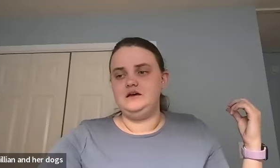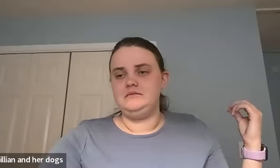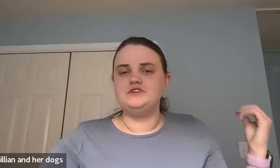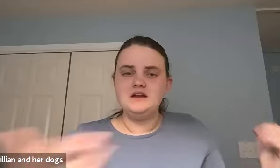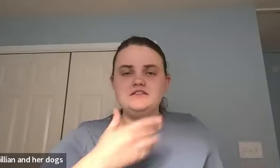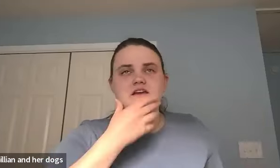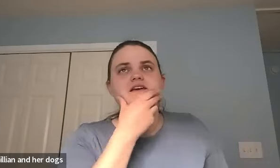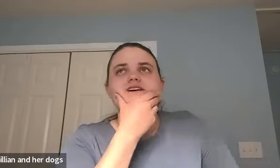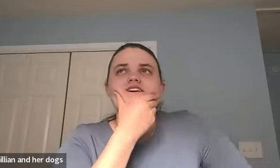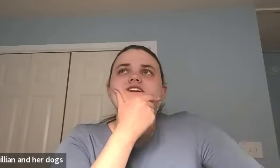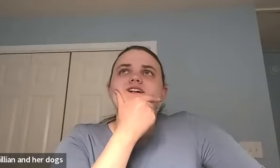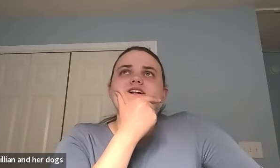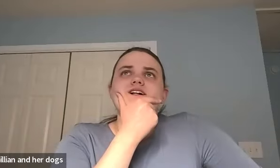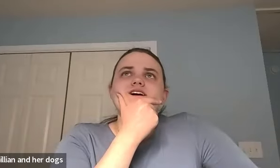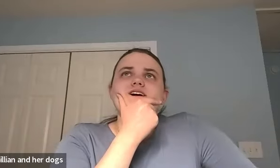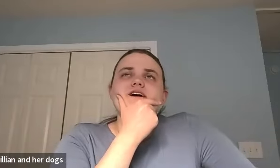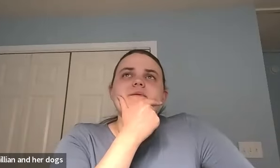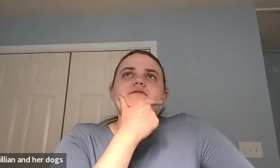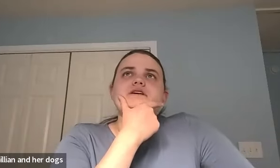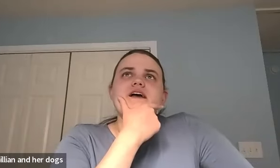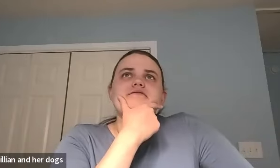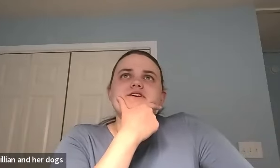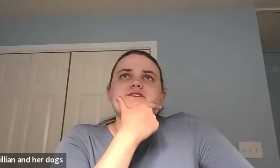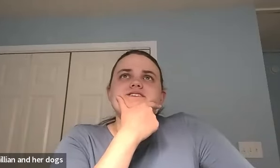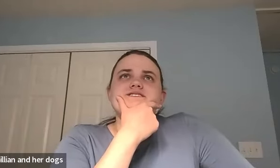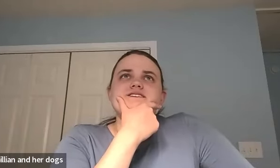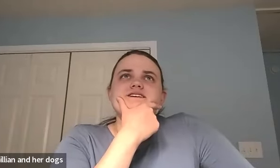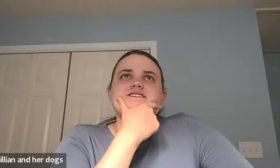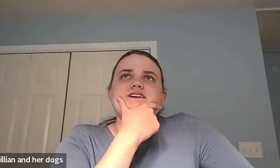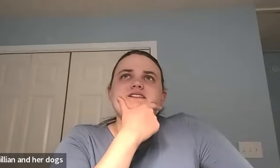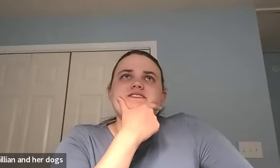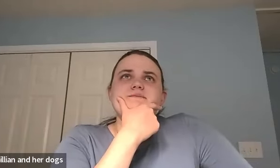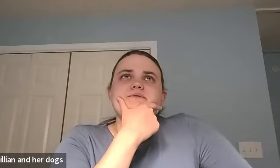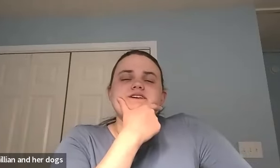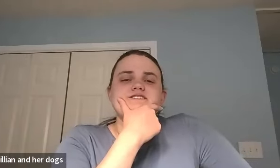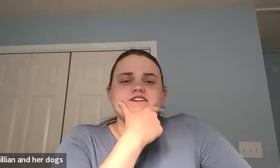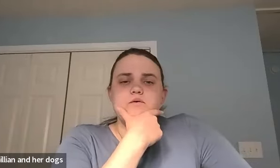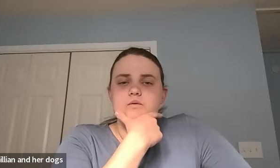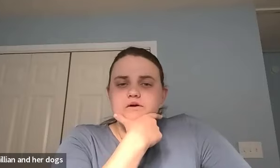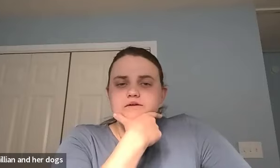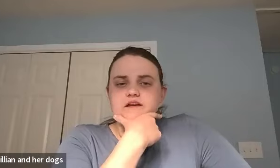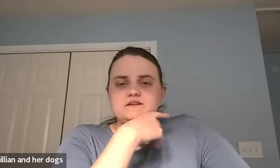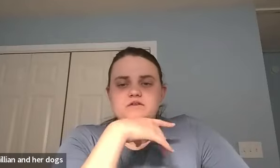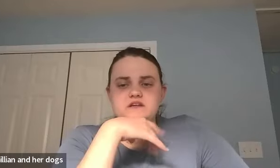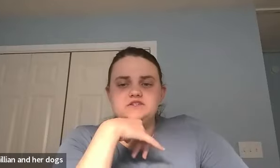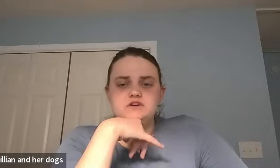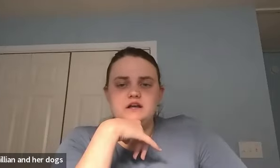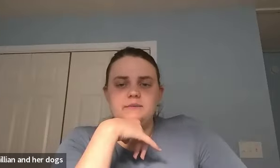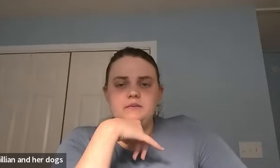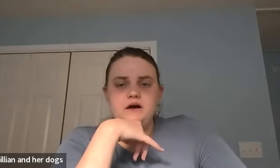I'm trying to think. I mean, really, I've noticed it's not like the biggest end in the world if someone thinks you're talking about